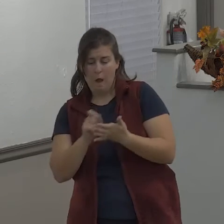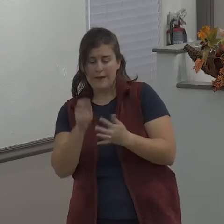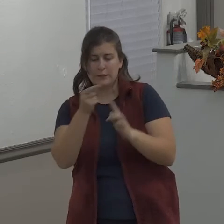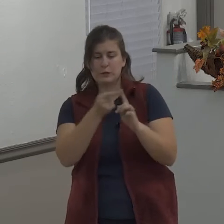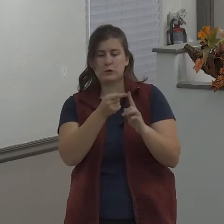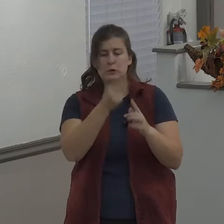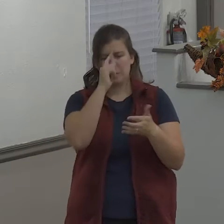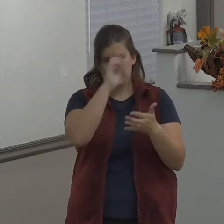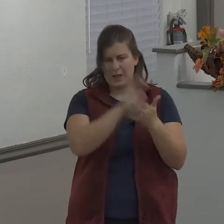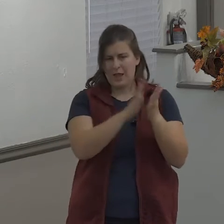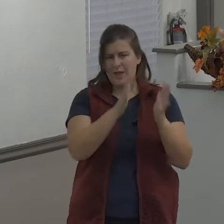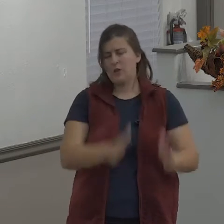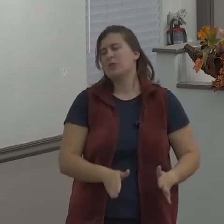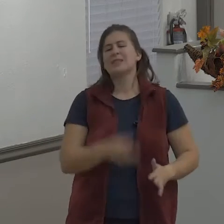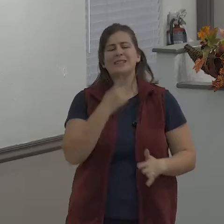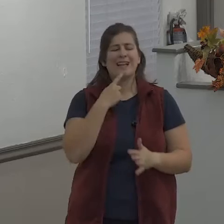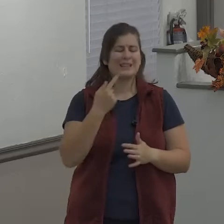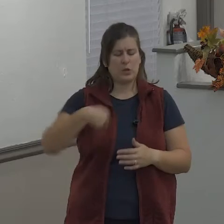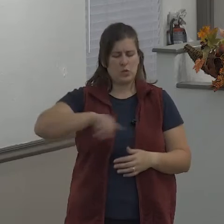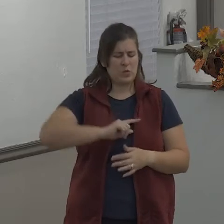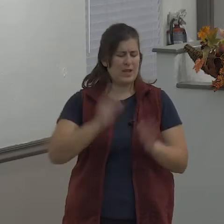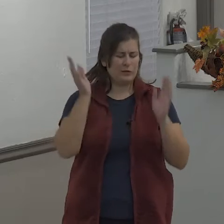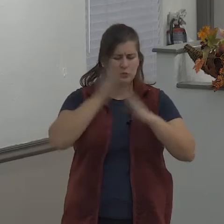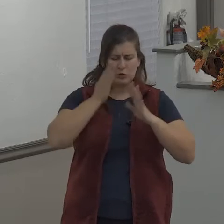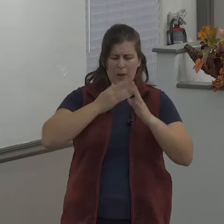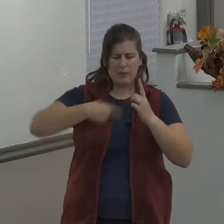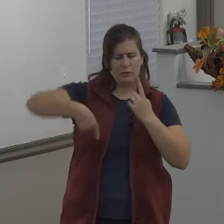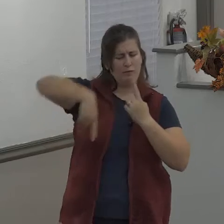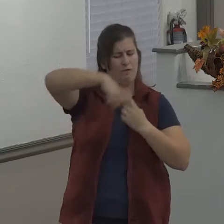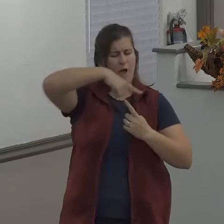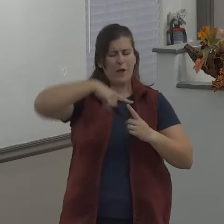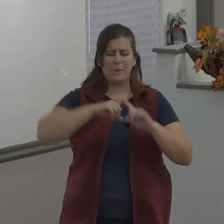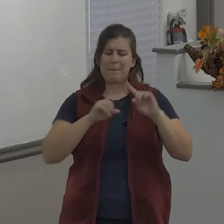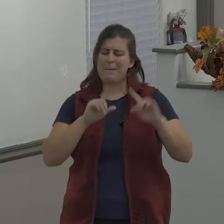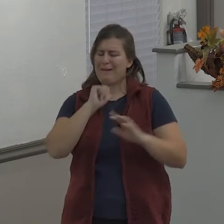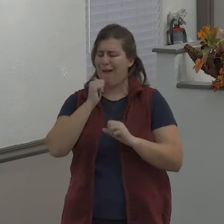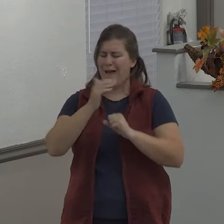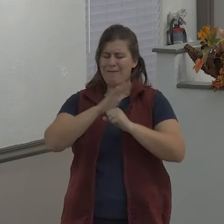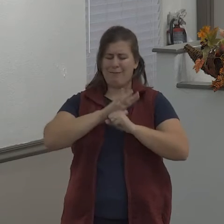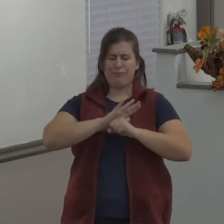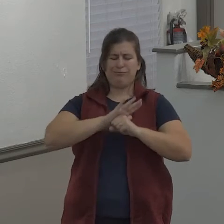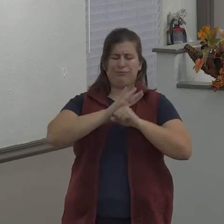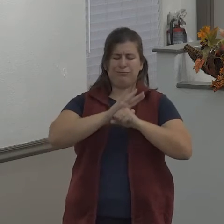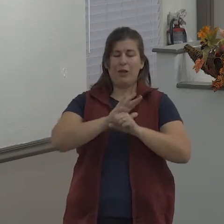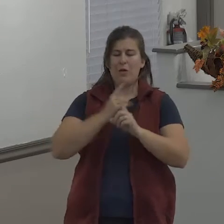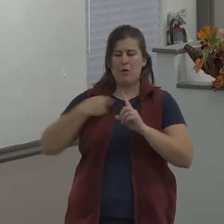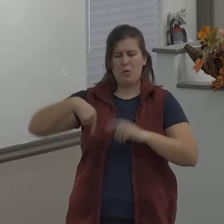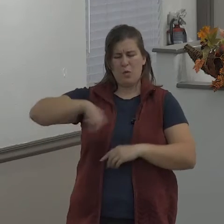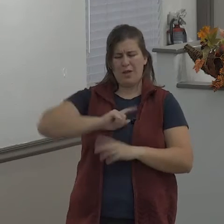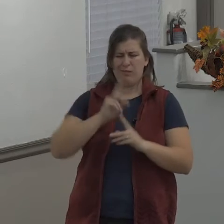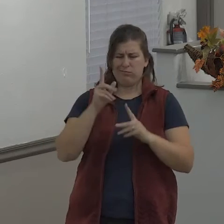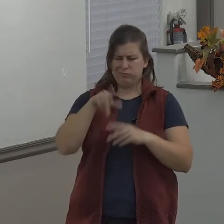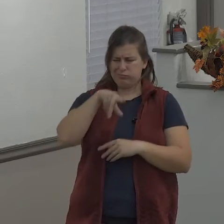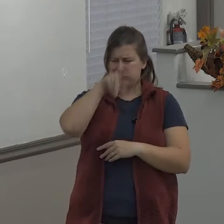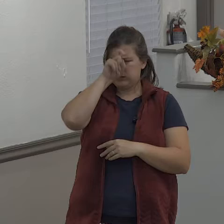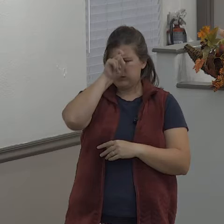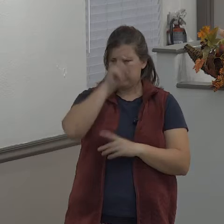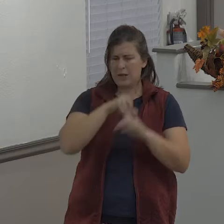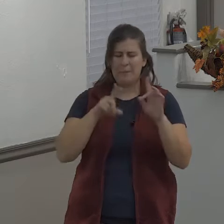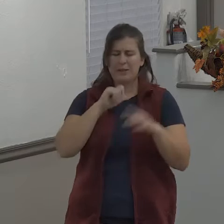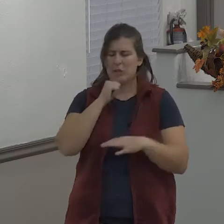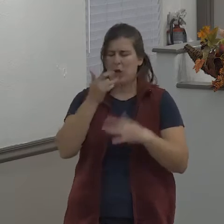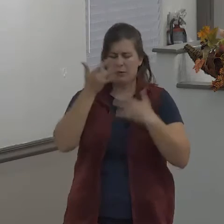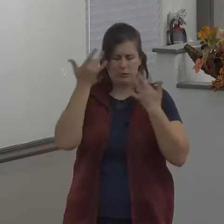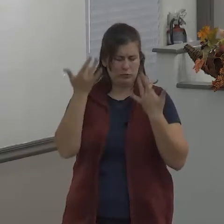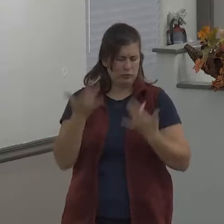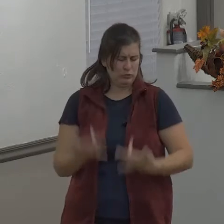writing to the Corinthian believers, he said, "We're troubled on every side, yet not distressed. We are perplexed, but not